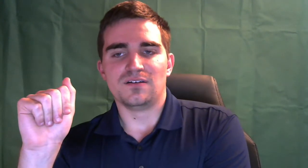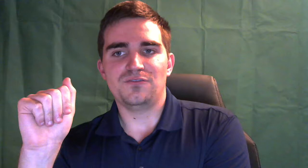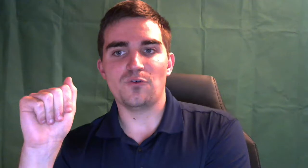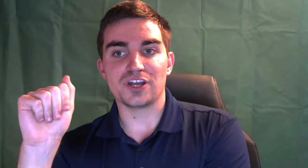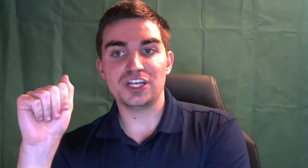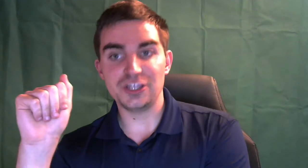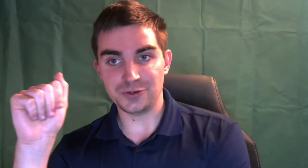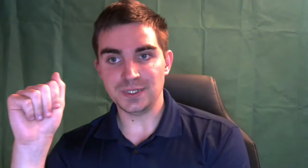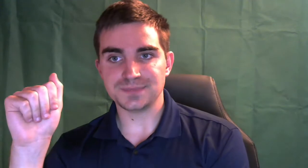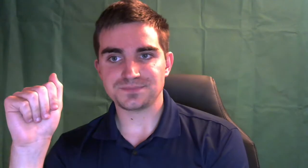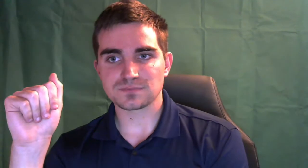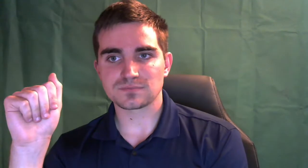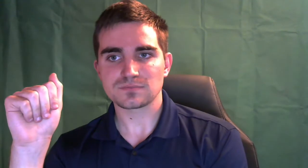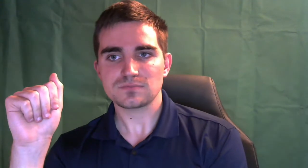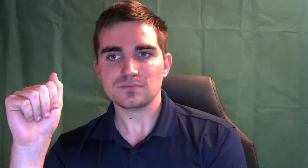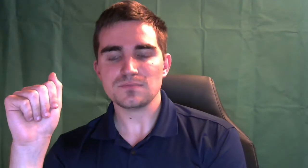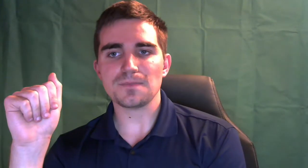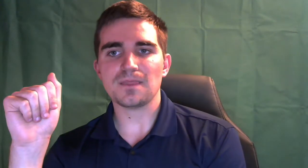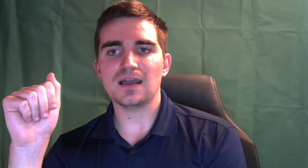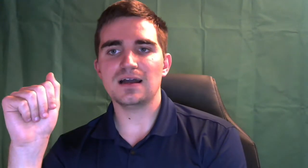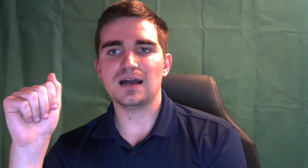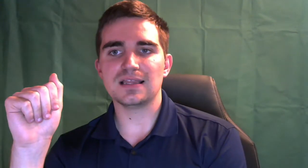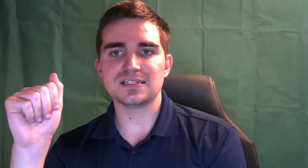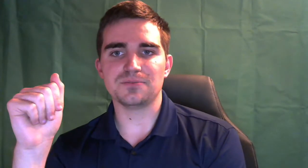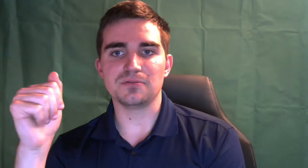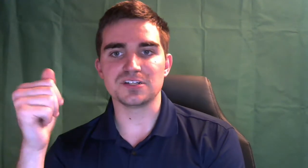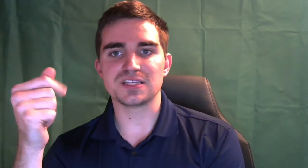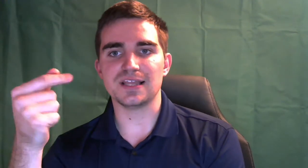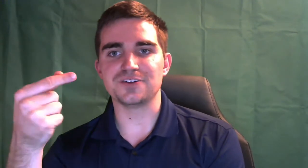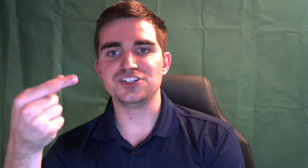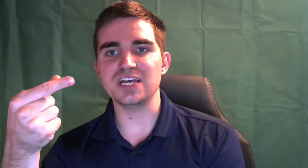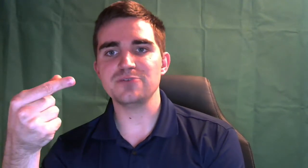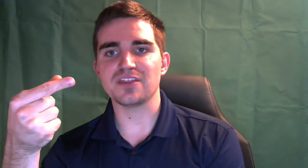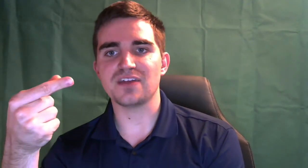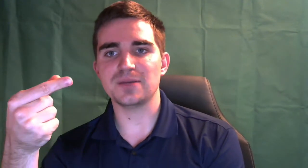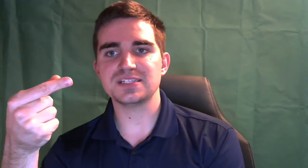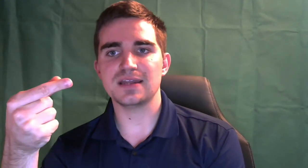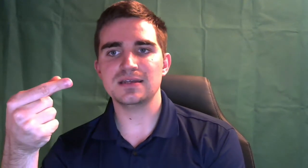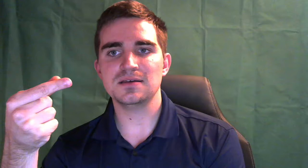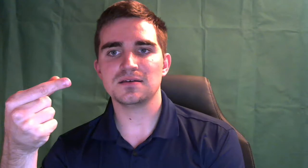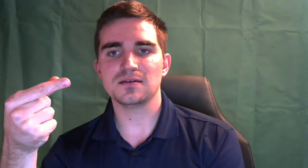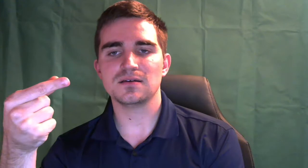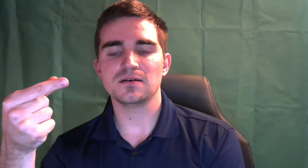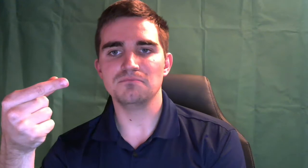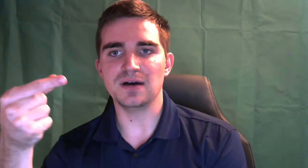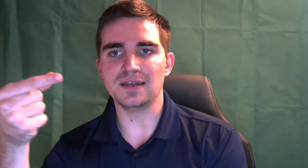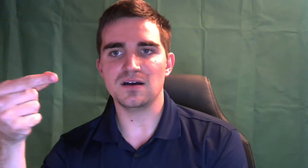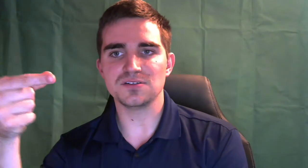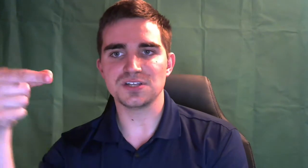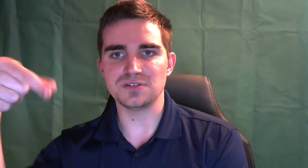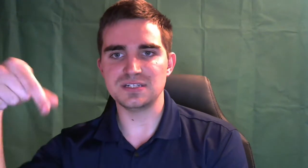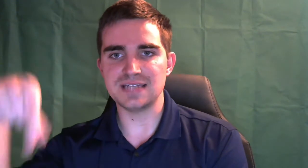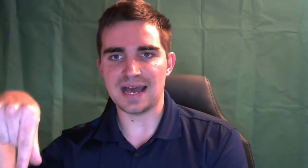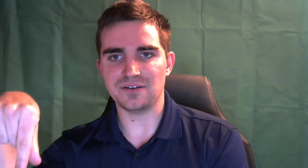For Q, I like to tell people it's the letter G with the thumb extended, but also down.